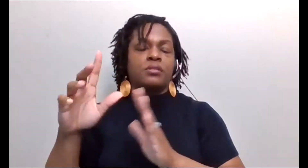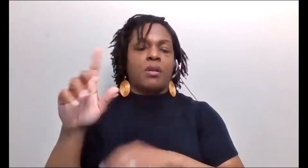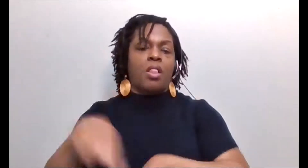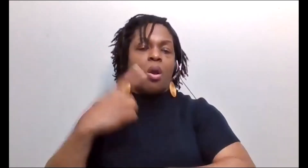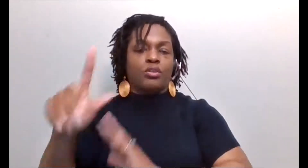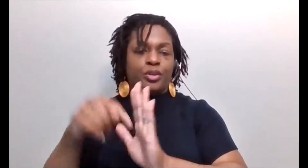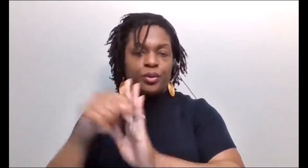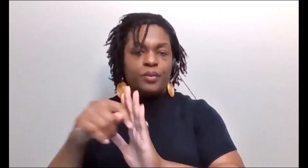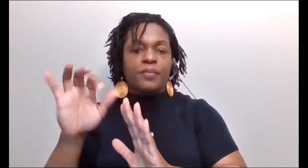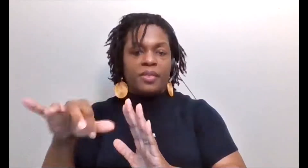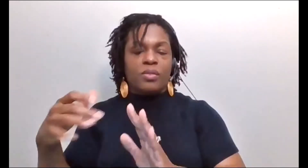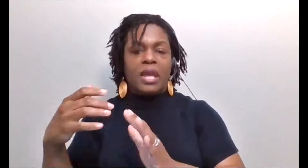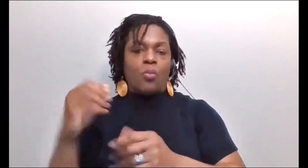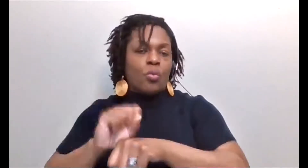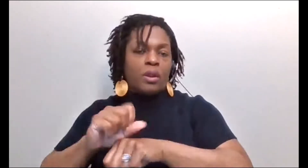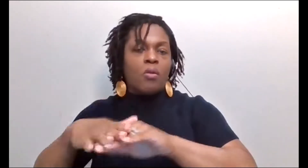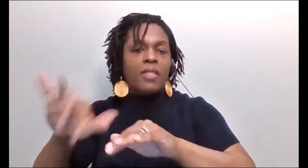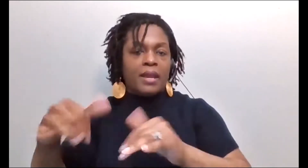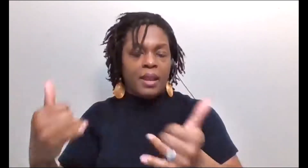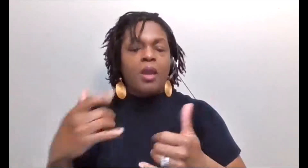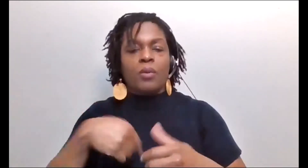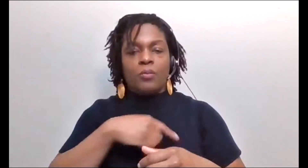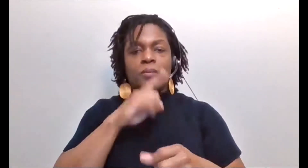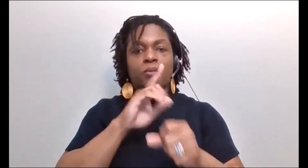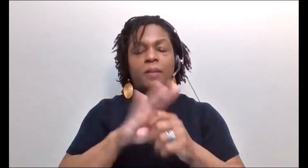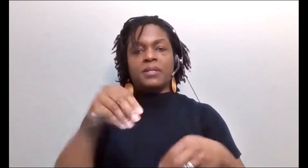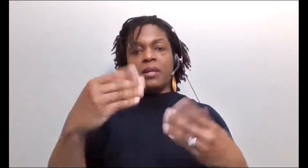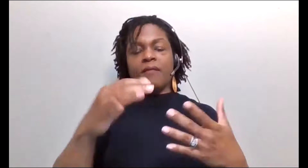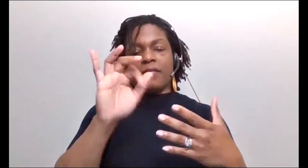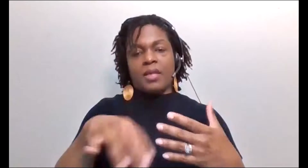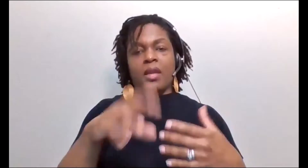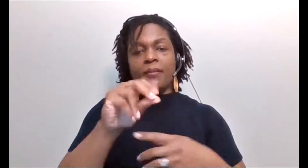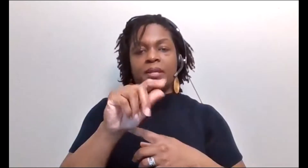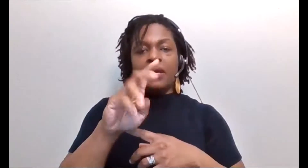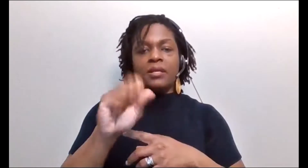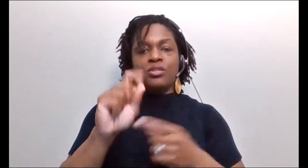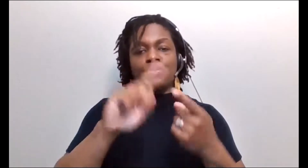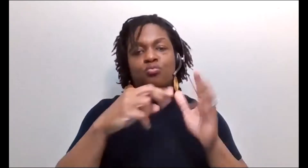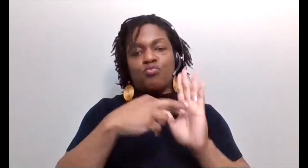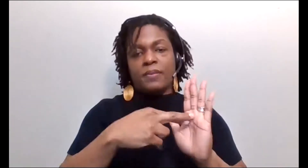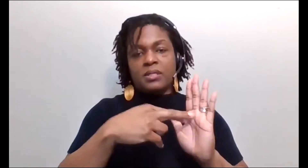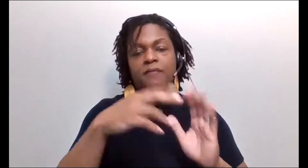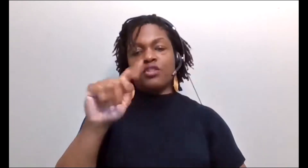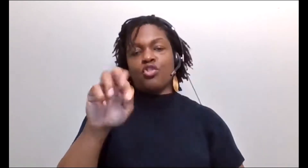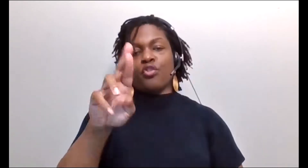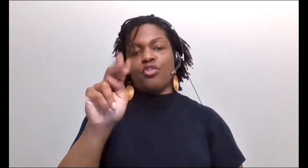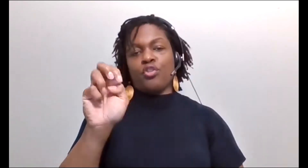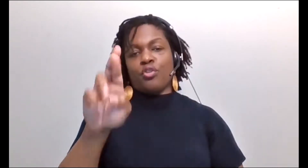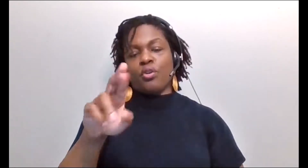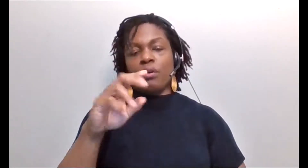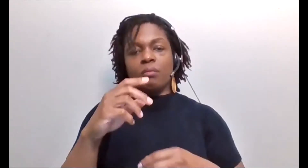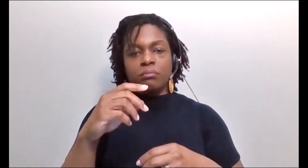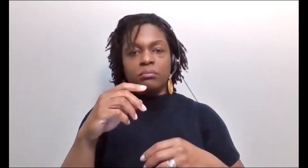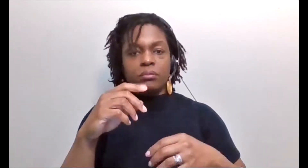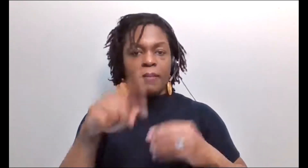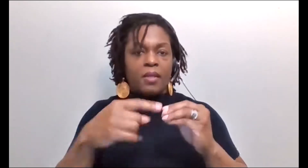to give periodic updates to Rep. Turner regarding the progress around that. As you all know, with that,